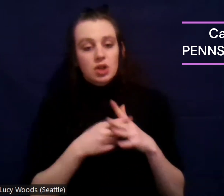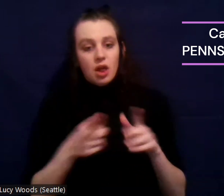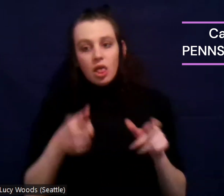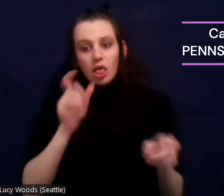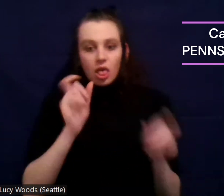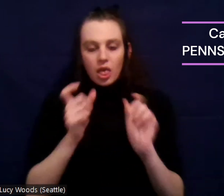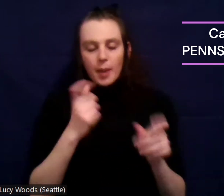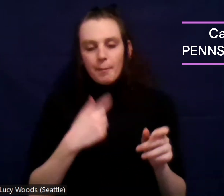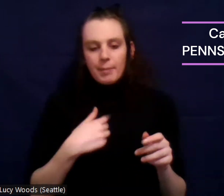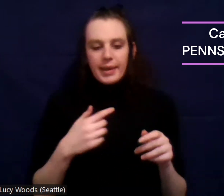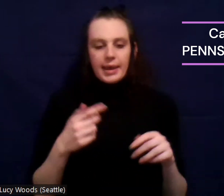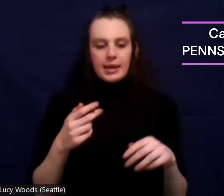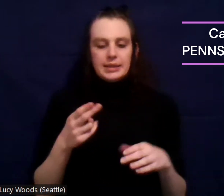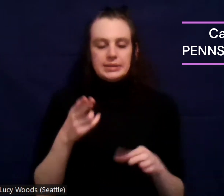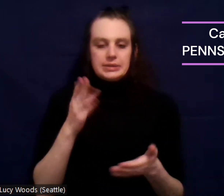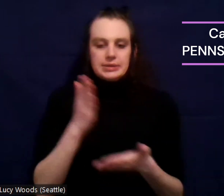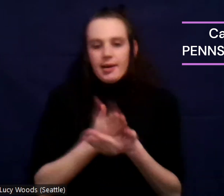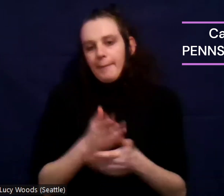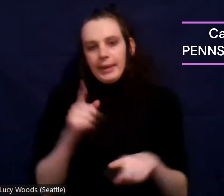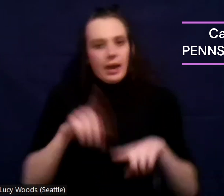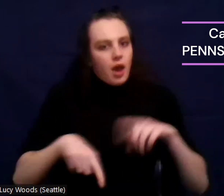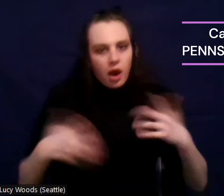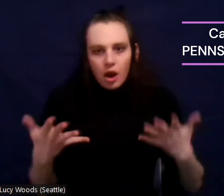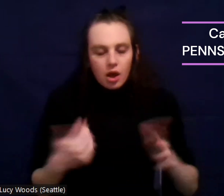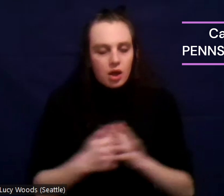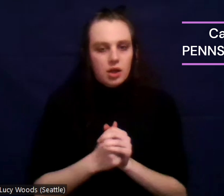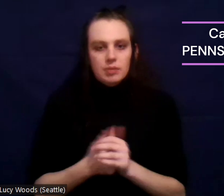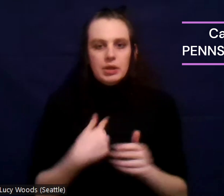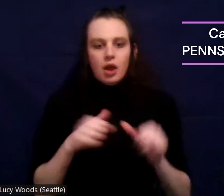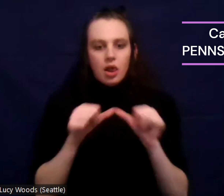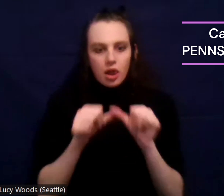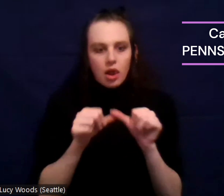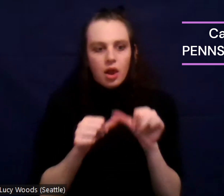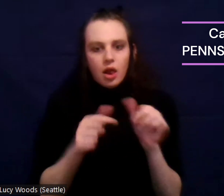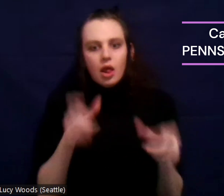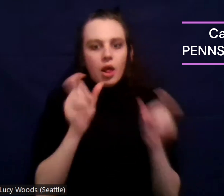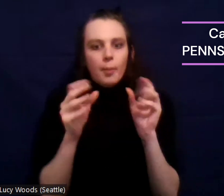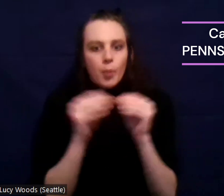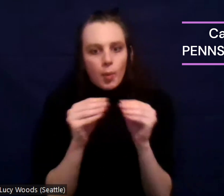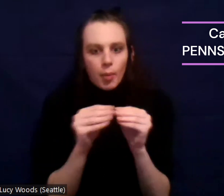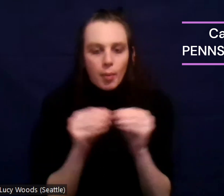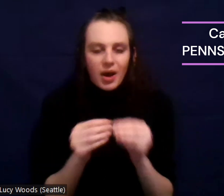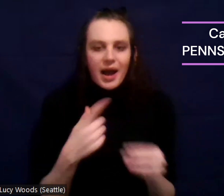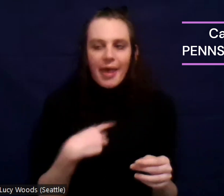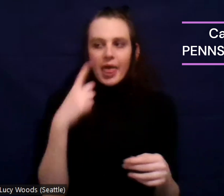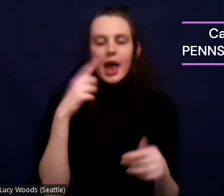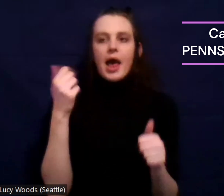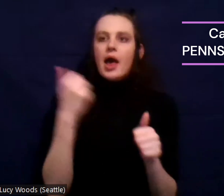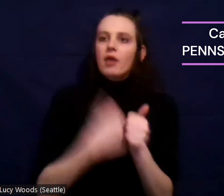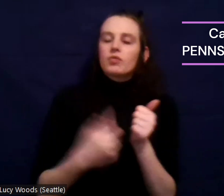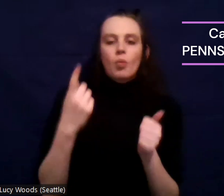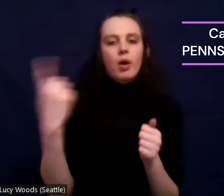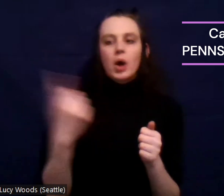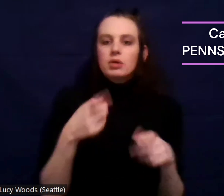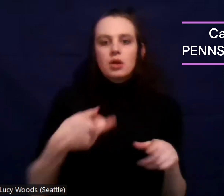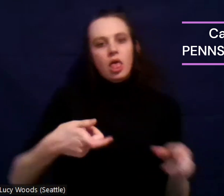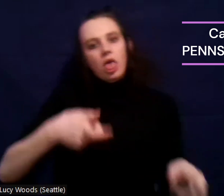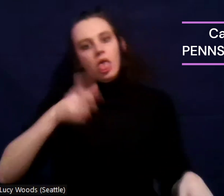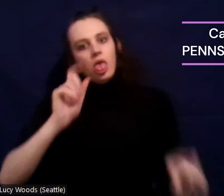control to stop. Or, I thought that, everybody got drunk, or I felt